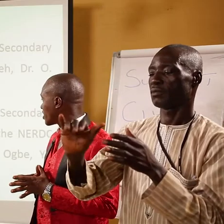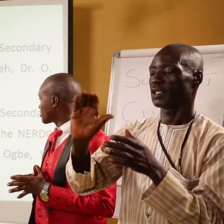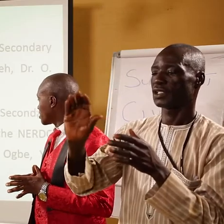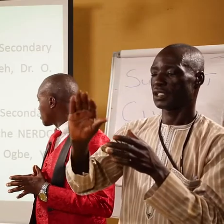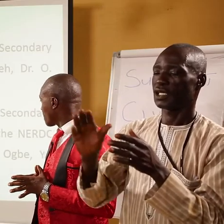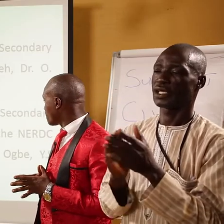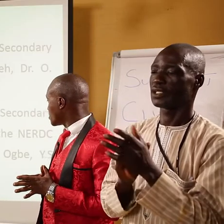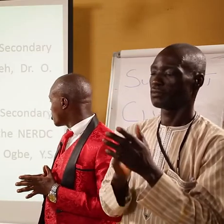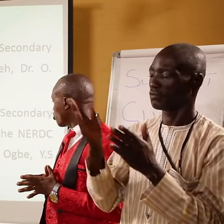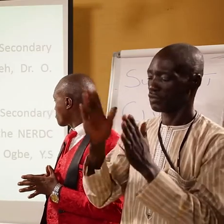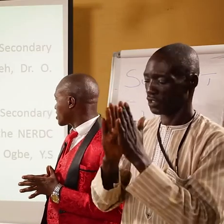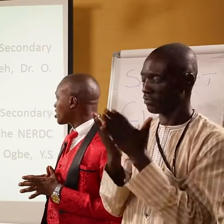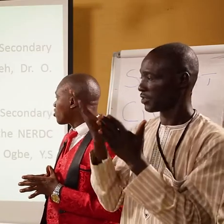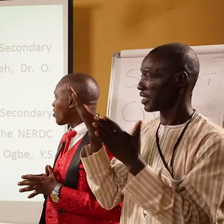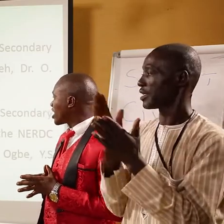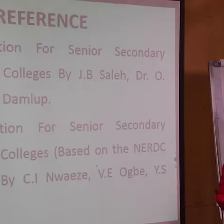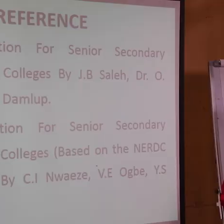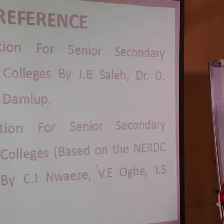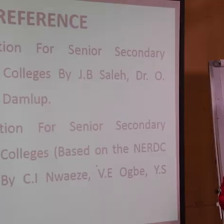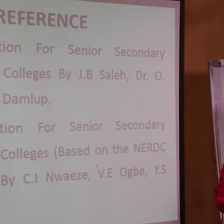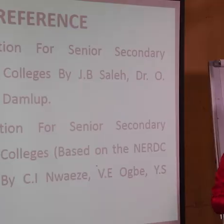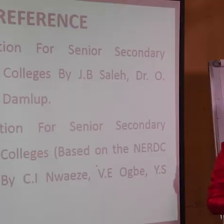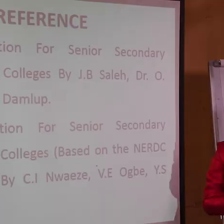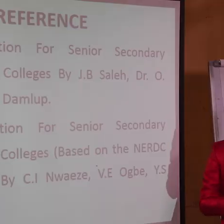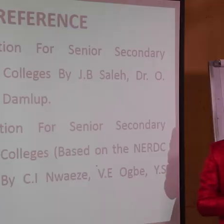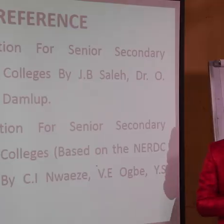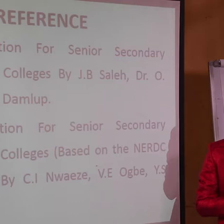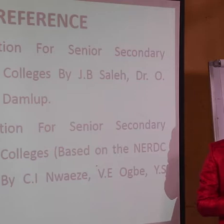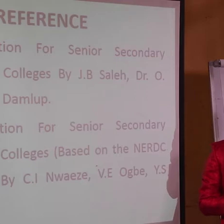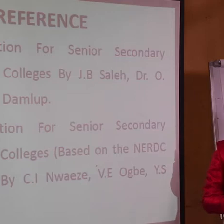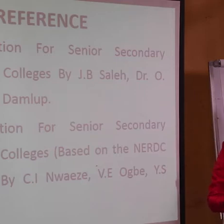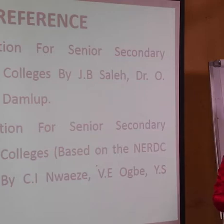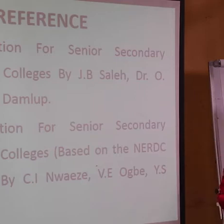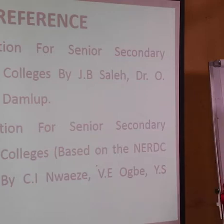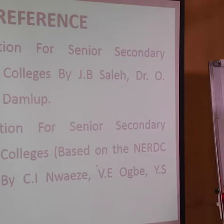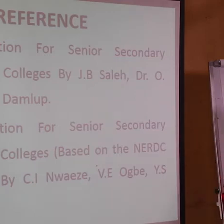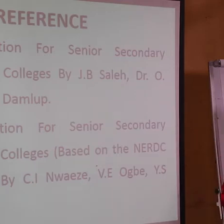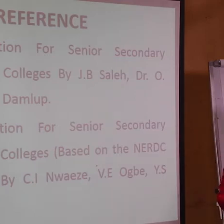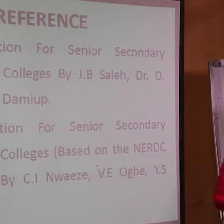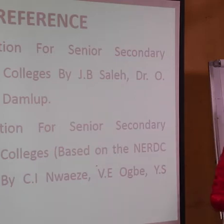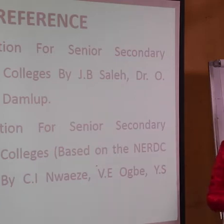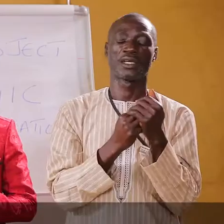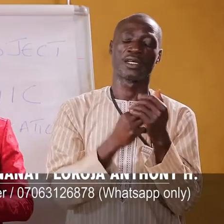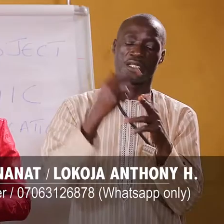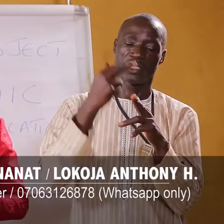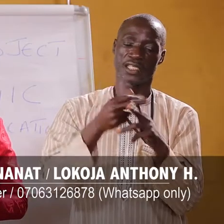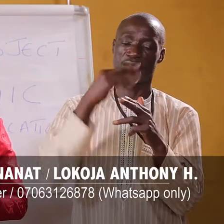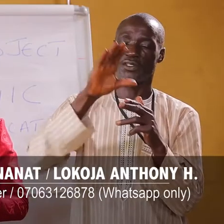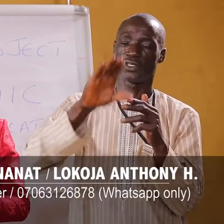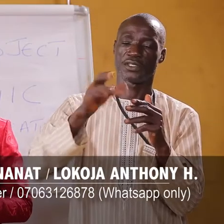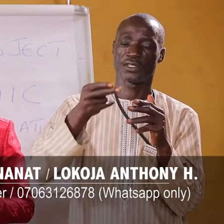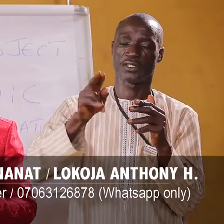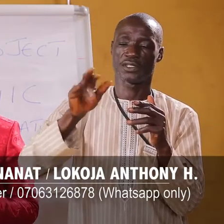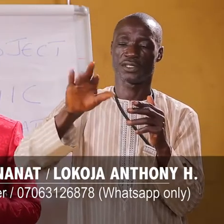C.I. Unwaeze, V.E. Ogbe, Y.S. Bashir, et al. My name is Charles